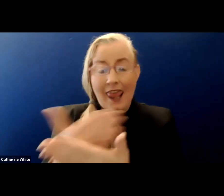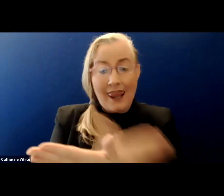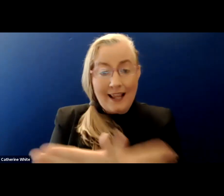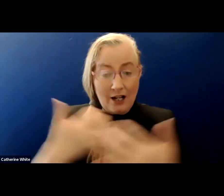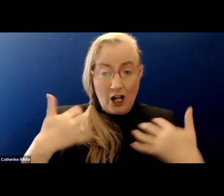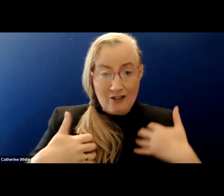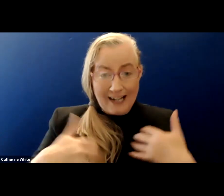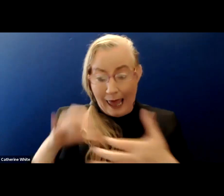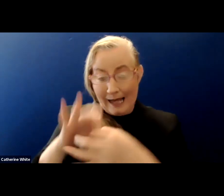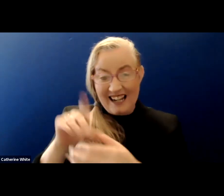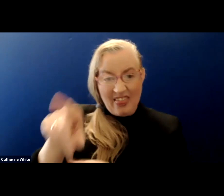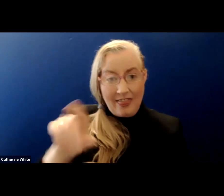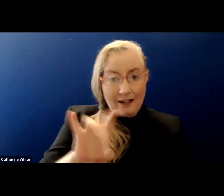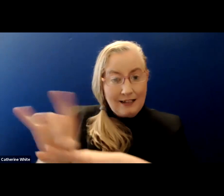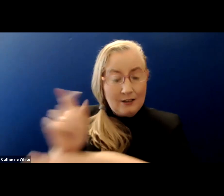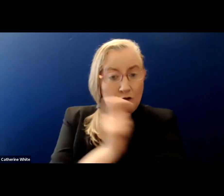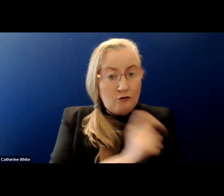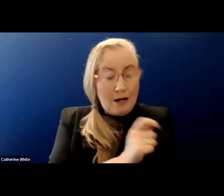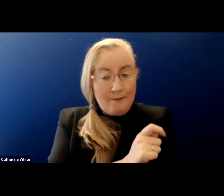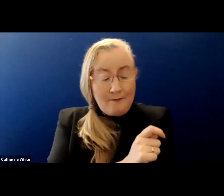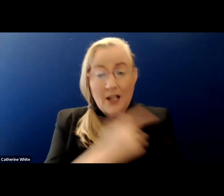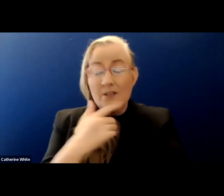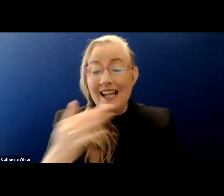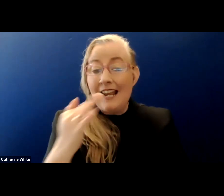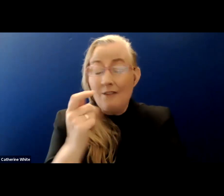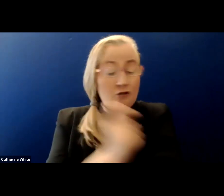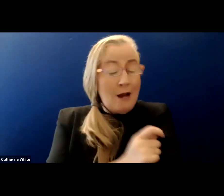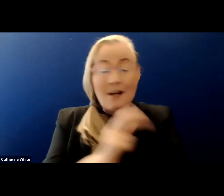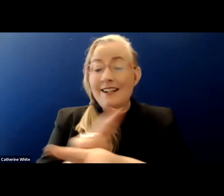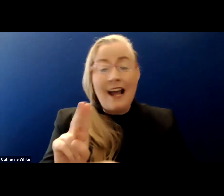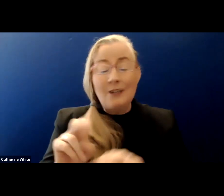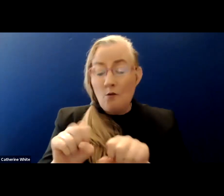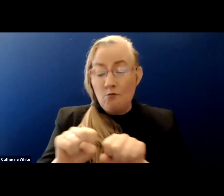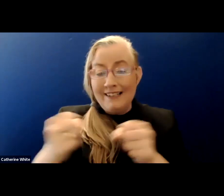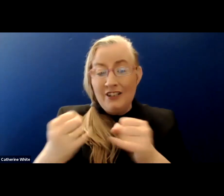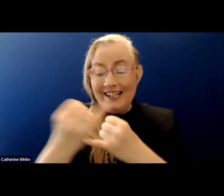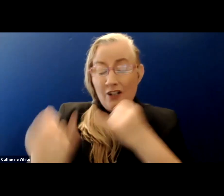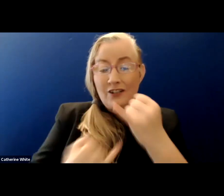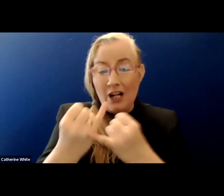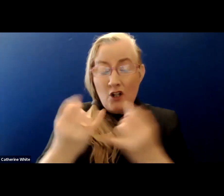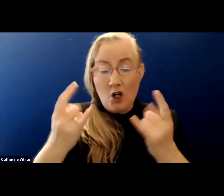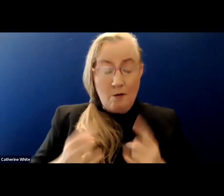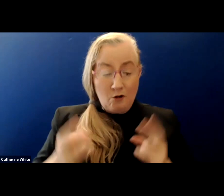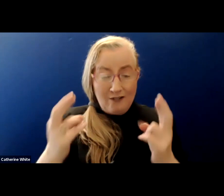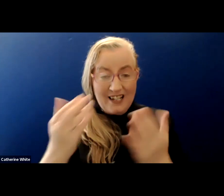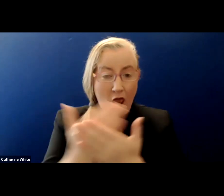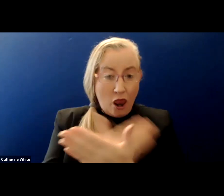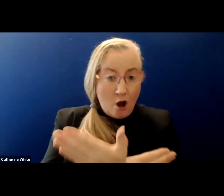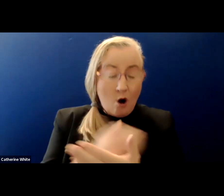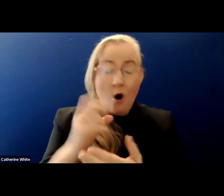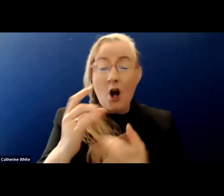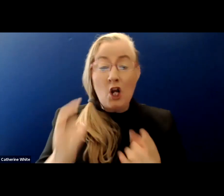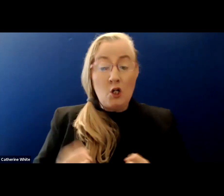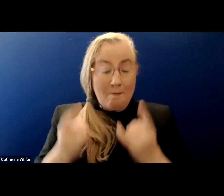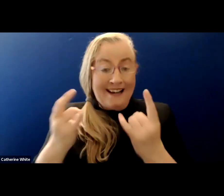of this crime. The crime is not based on any violation of international human rights law or international